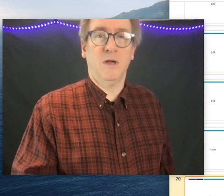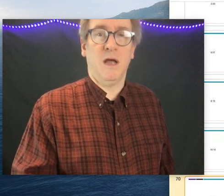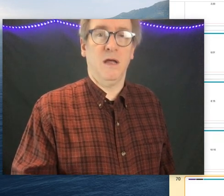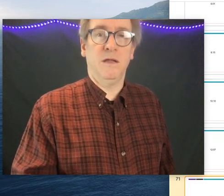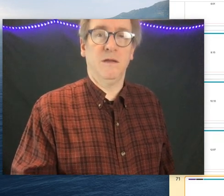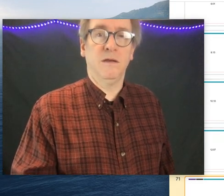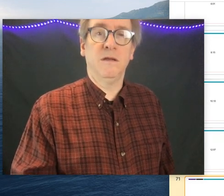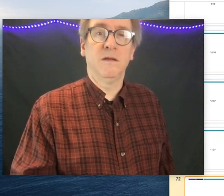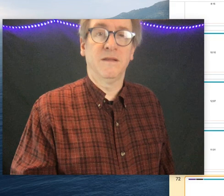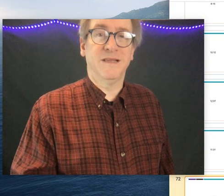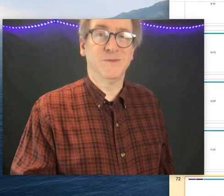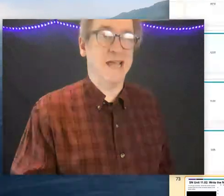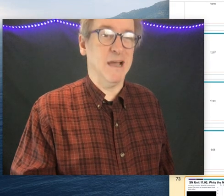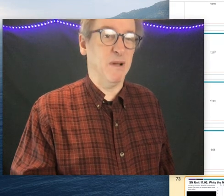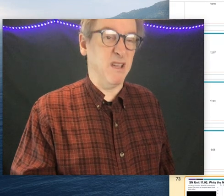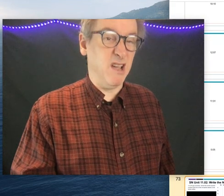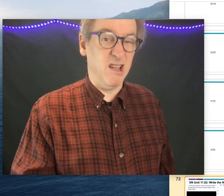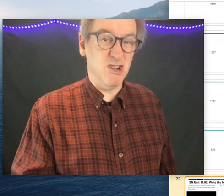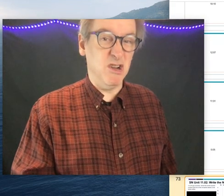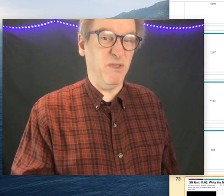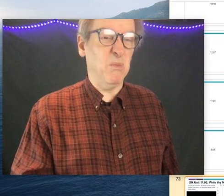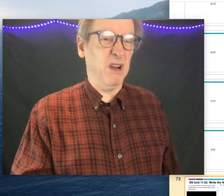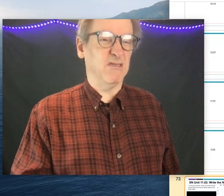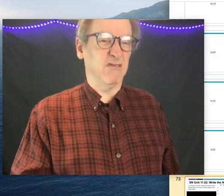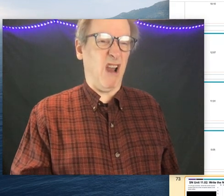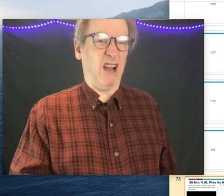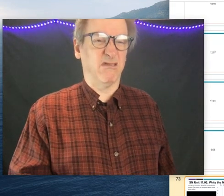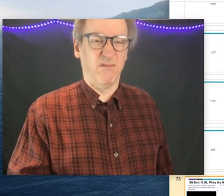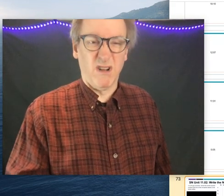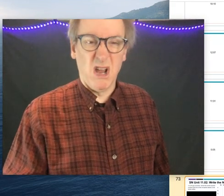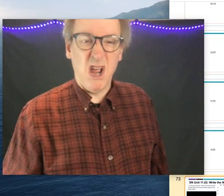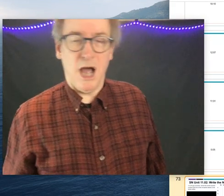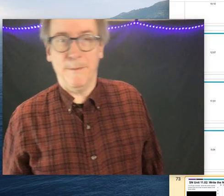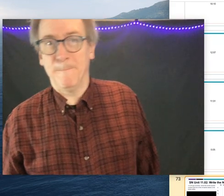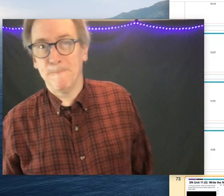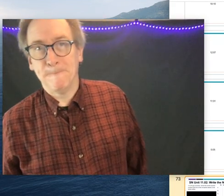So this would take up a good few minutes in class.